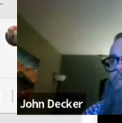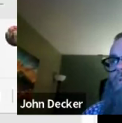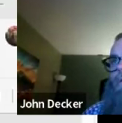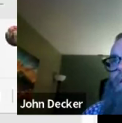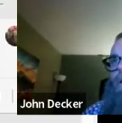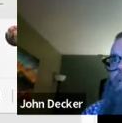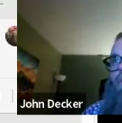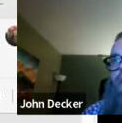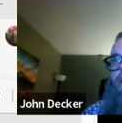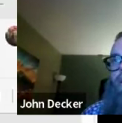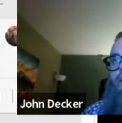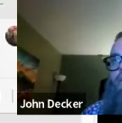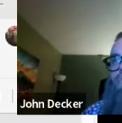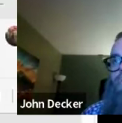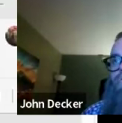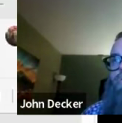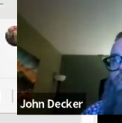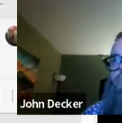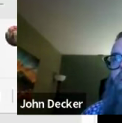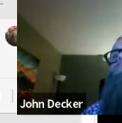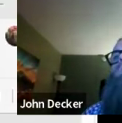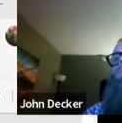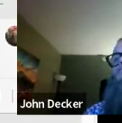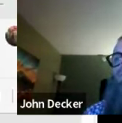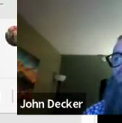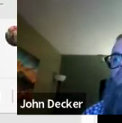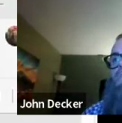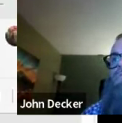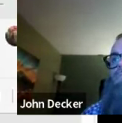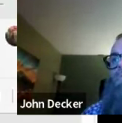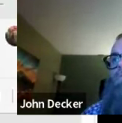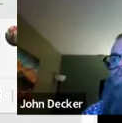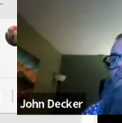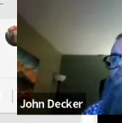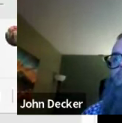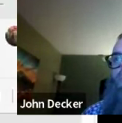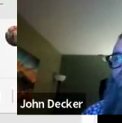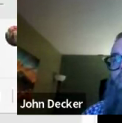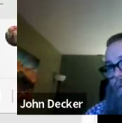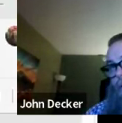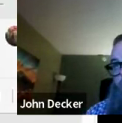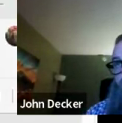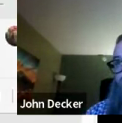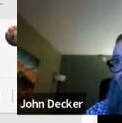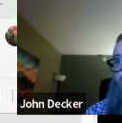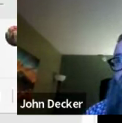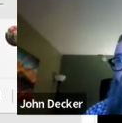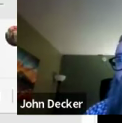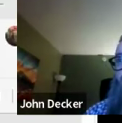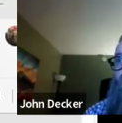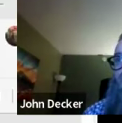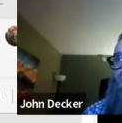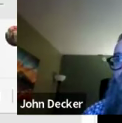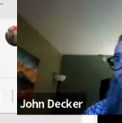full-time staff on payroll at the beginning and end of 2024-25, length of continuous employment for staff on payroll, average